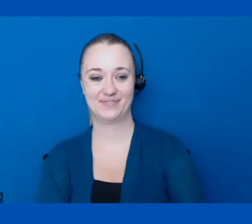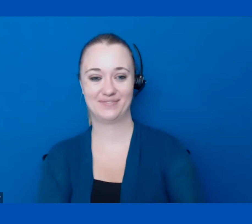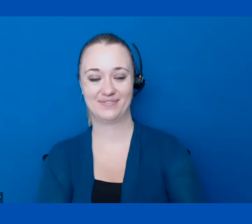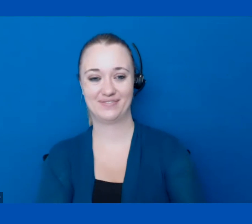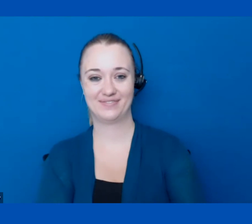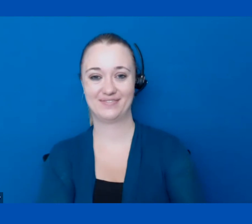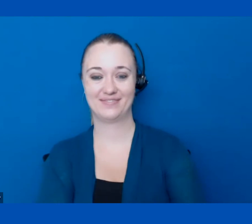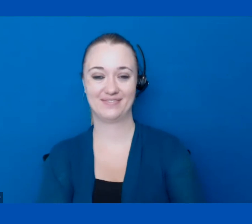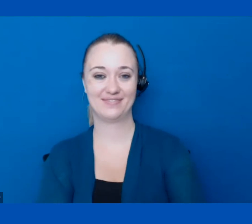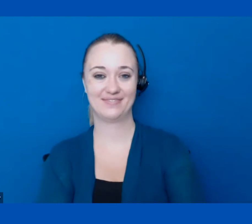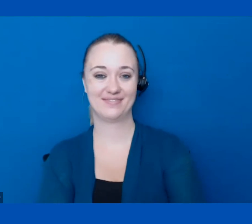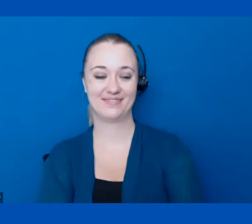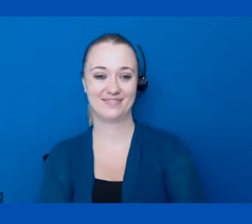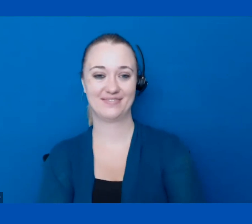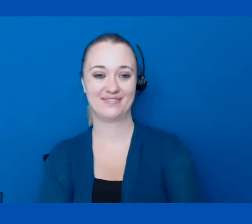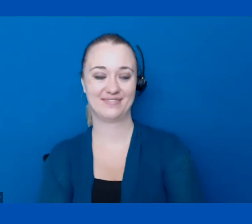This is just my bed. Sorry.